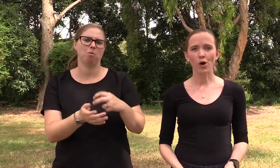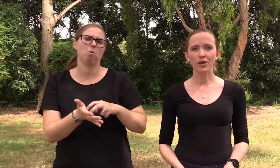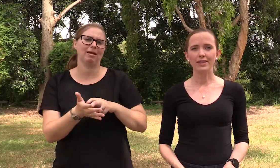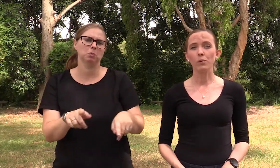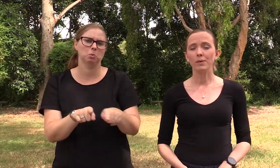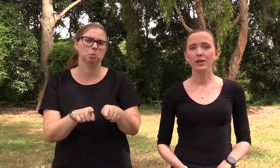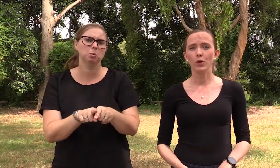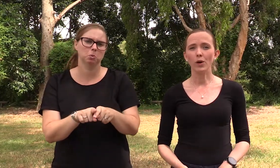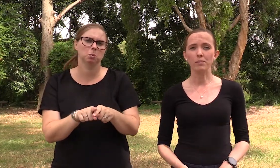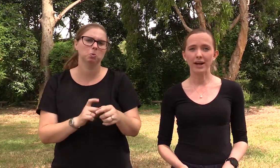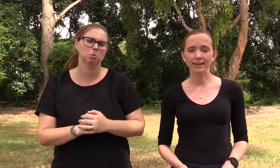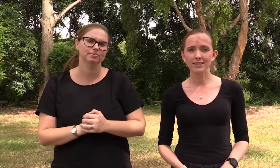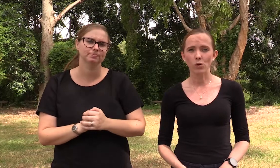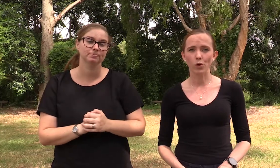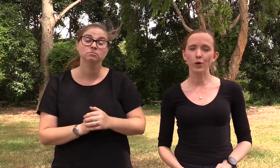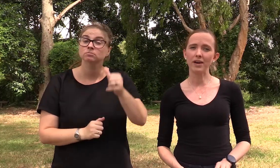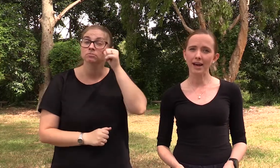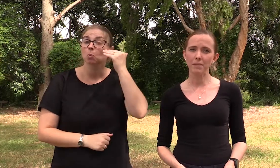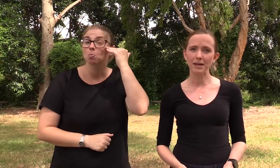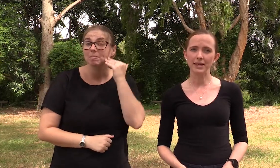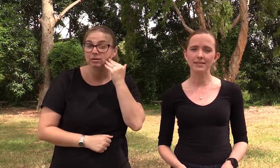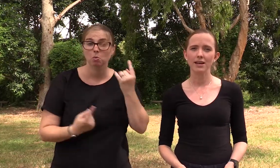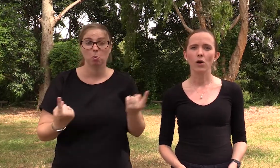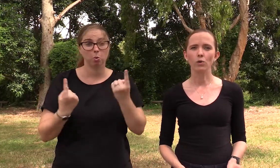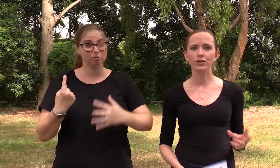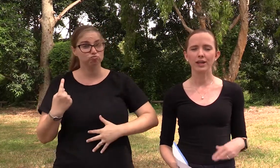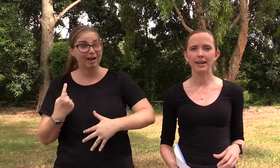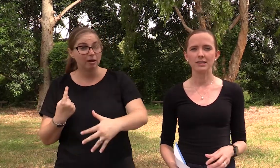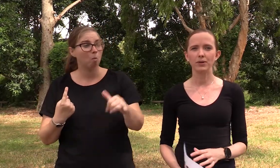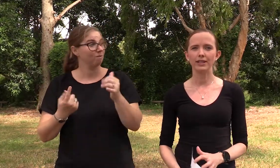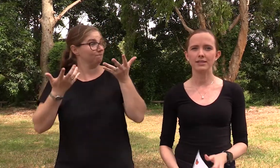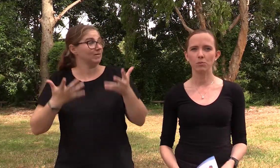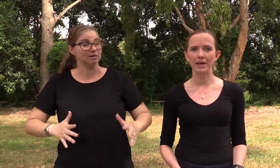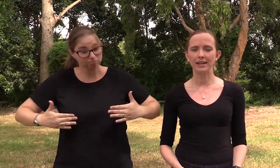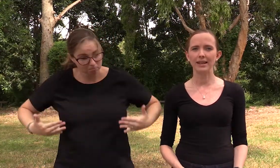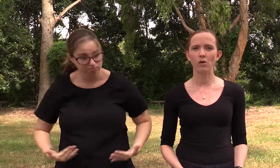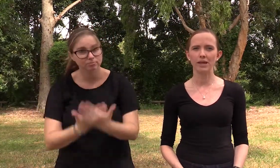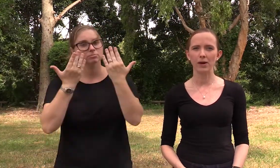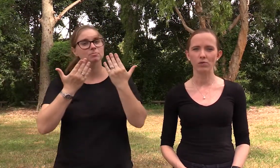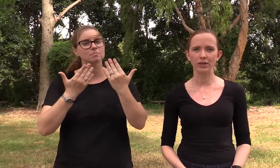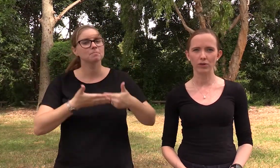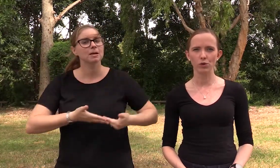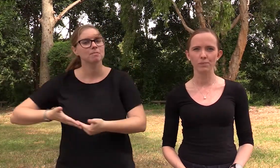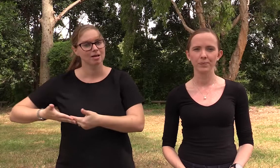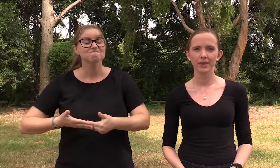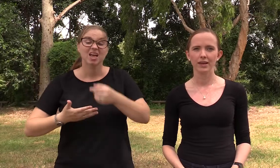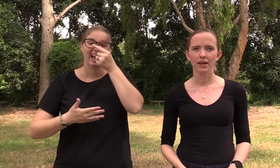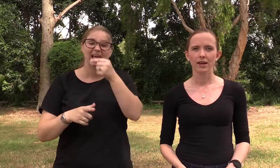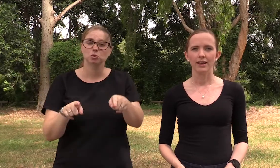We know that women who are pregnant or who have had babies also can experience some weakening of their pelvic